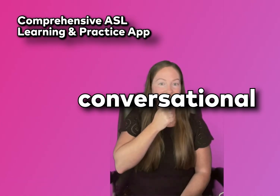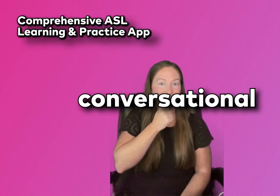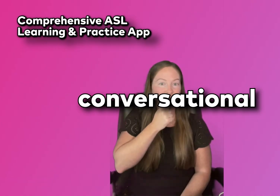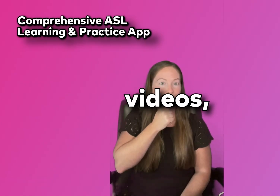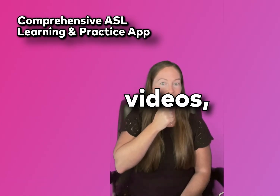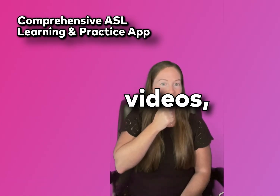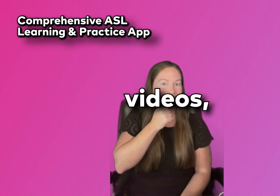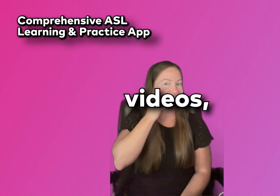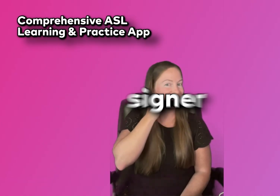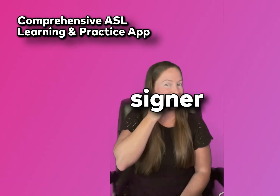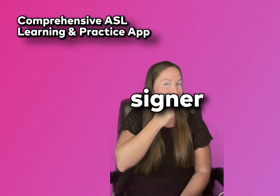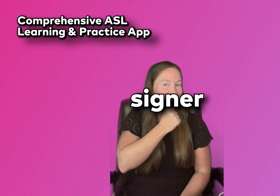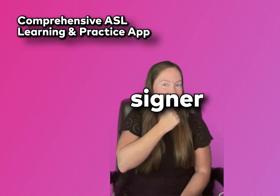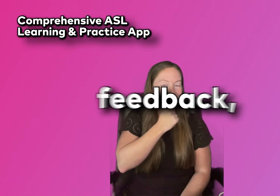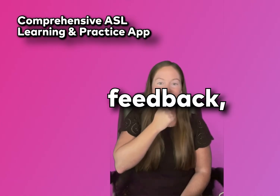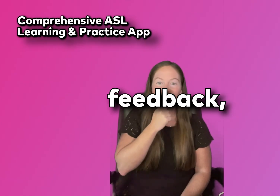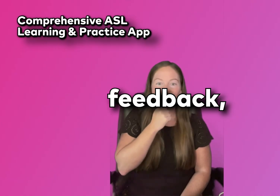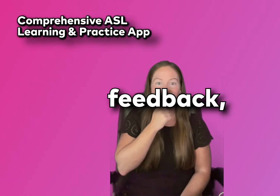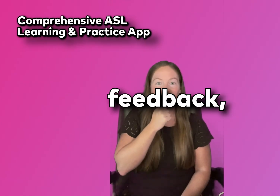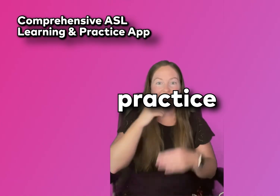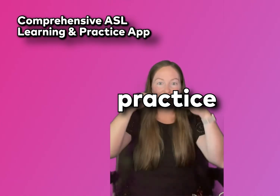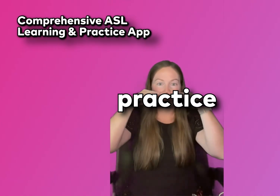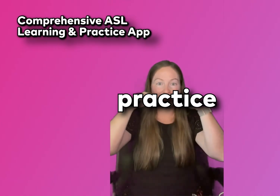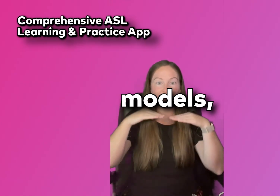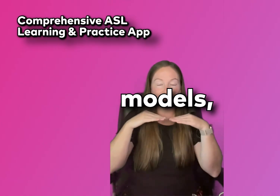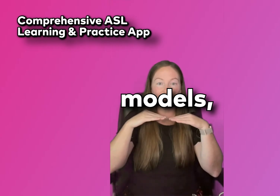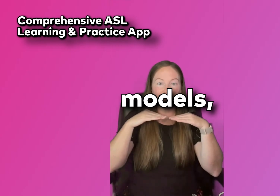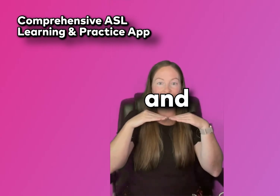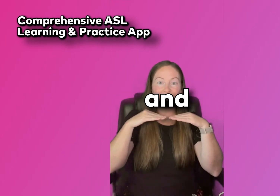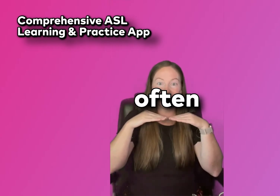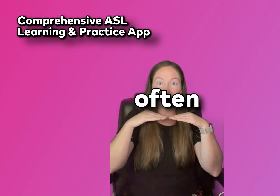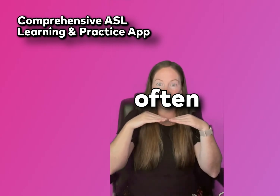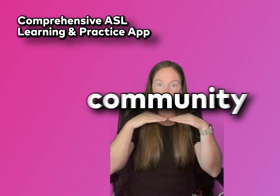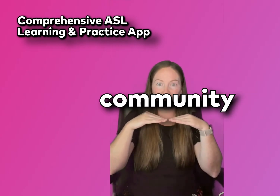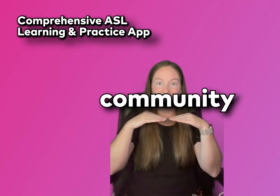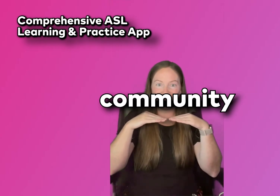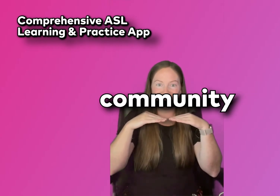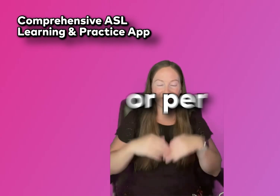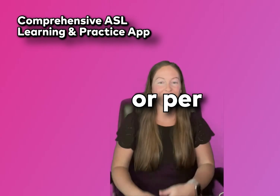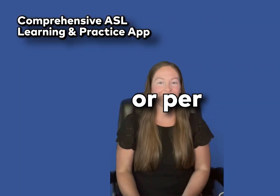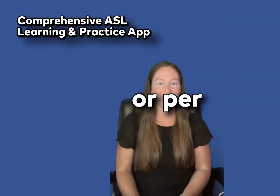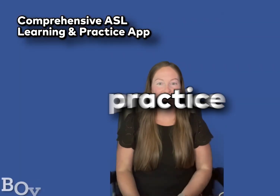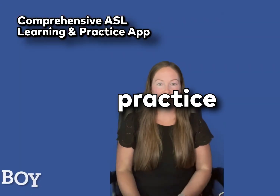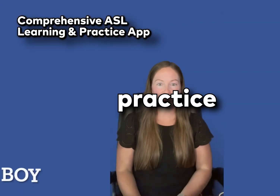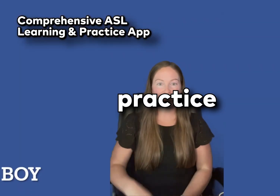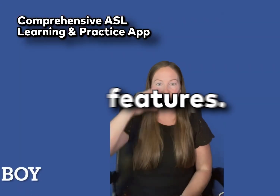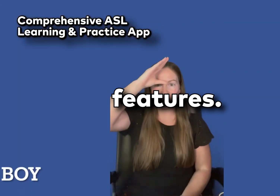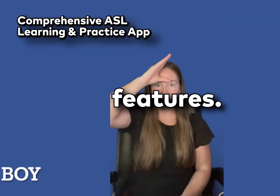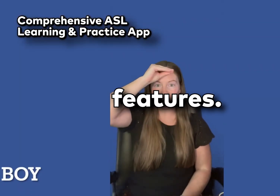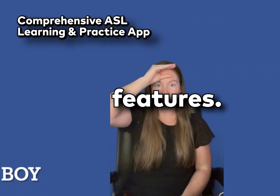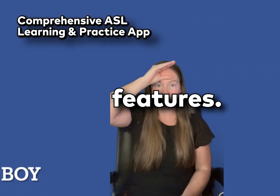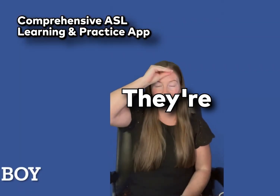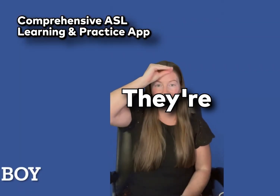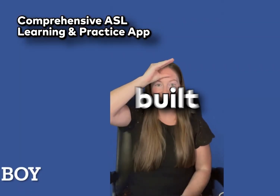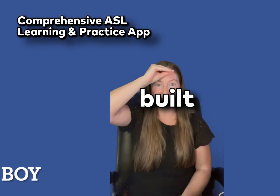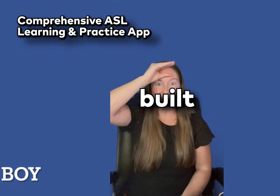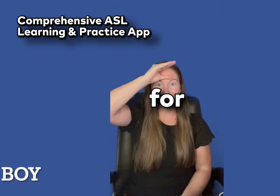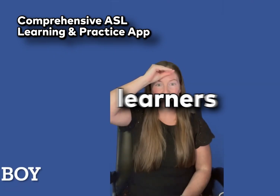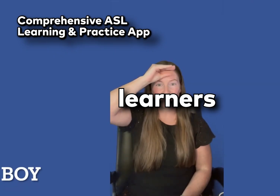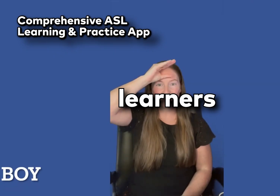conversational videos, signer feedback, practice modules, and often community or peer practice features. They're built for learners